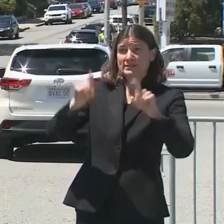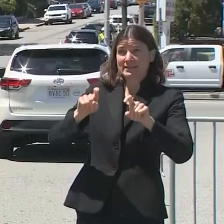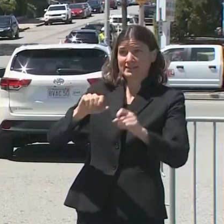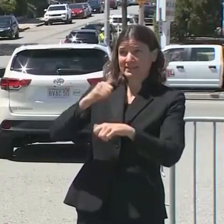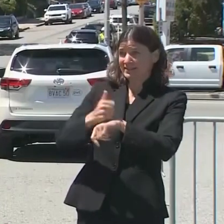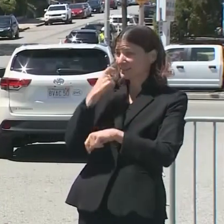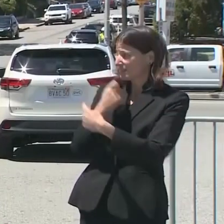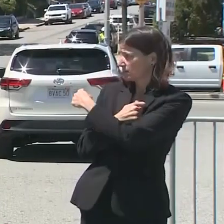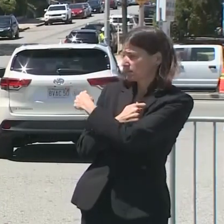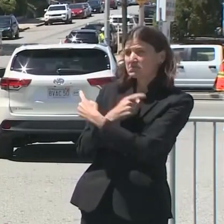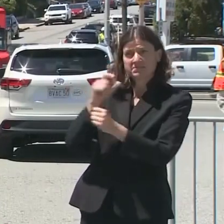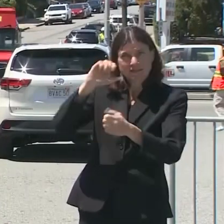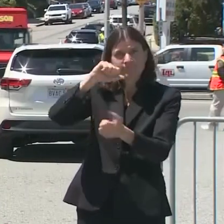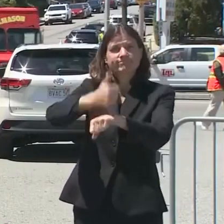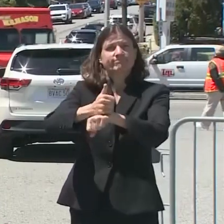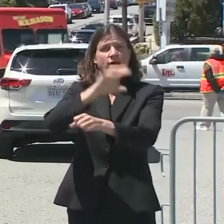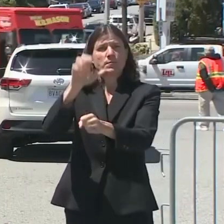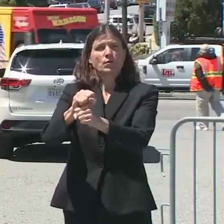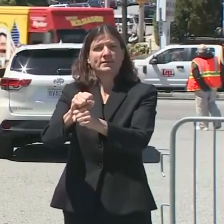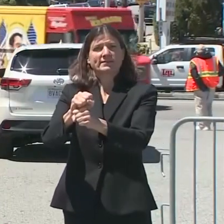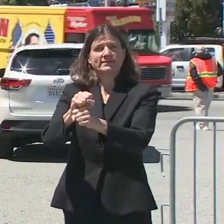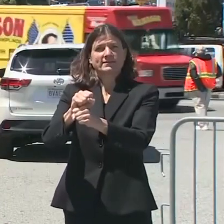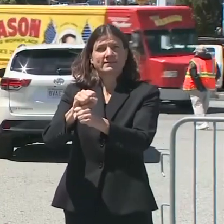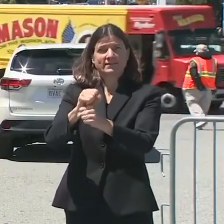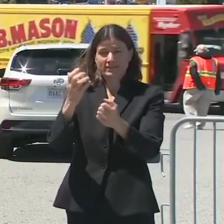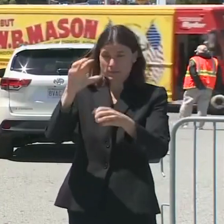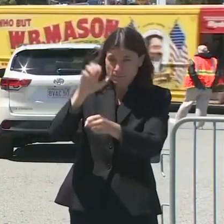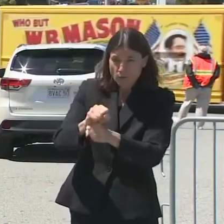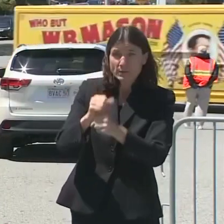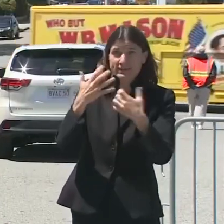can be tested, and we continue to make progress on that.